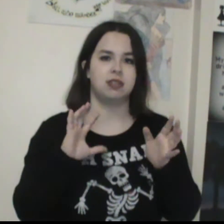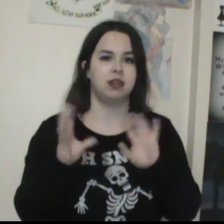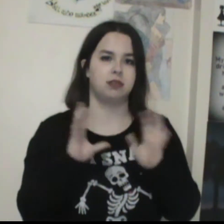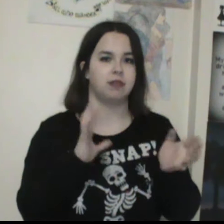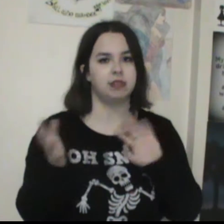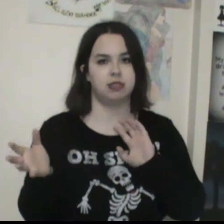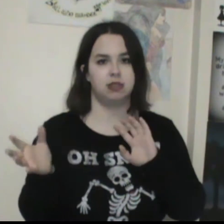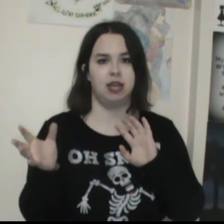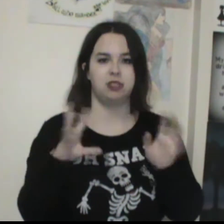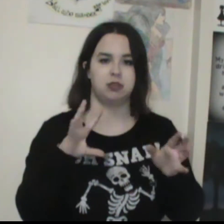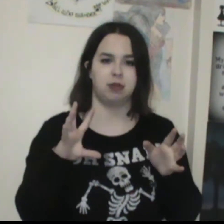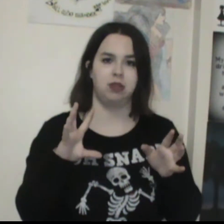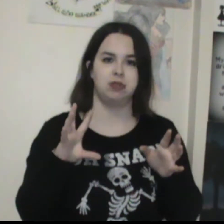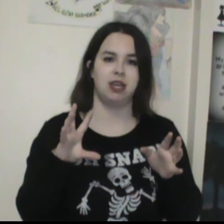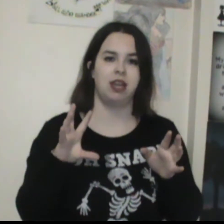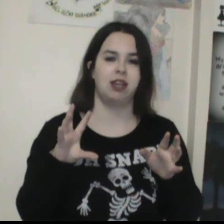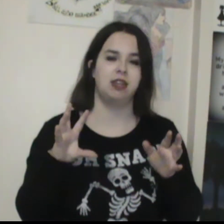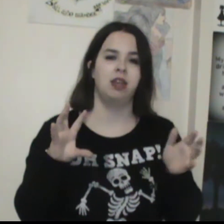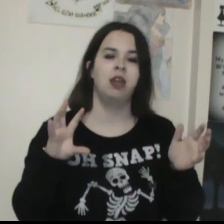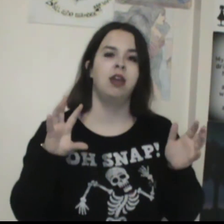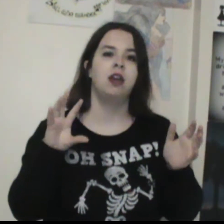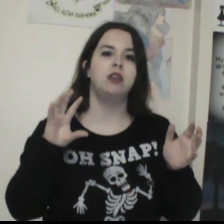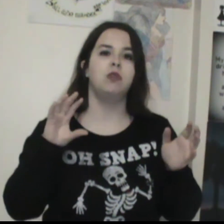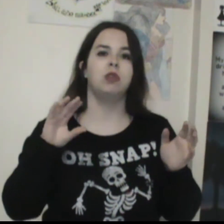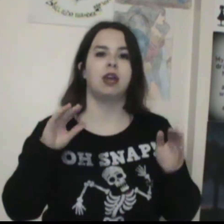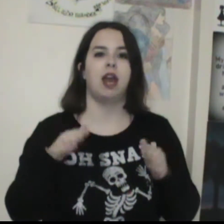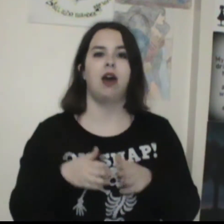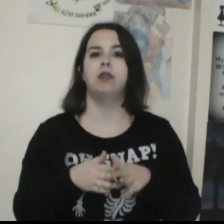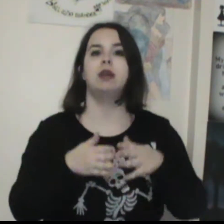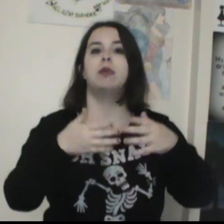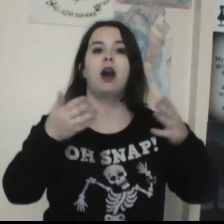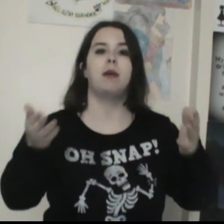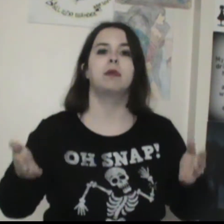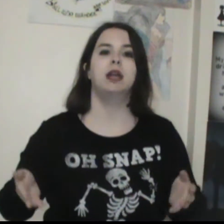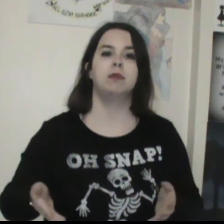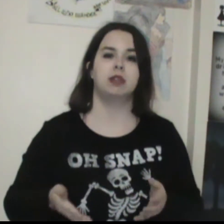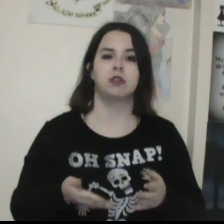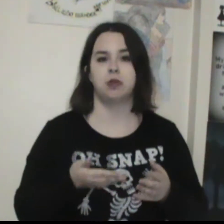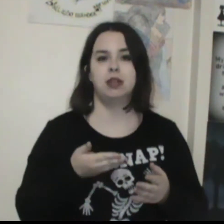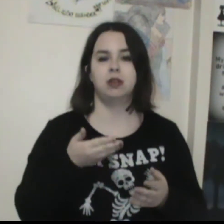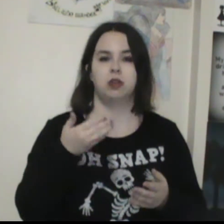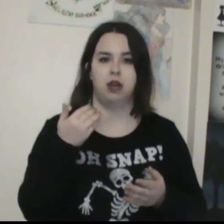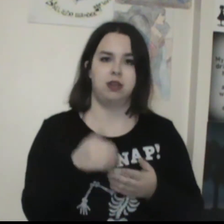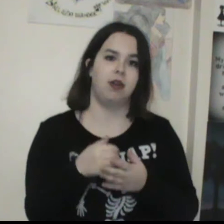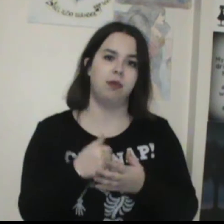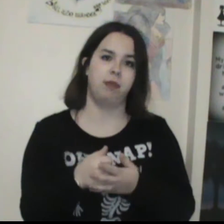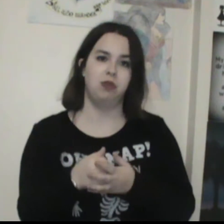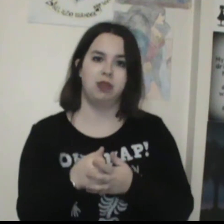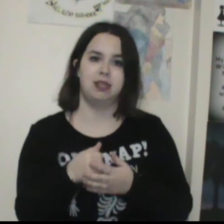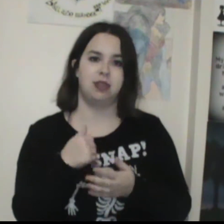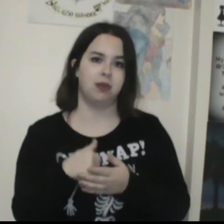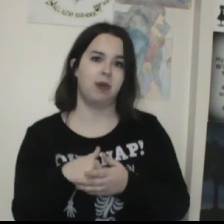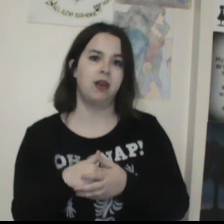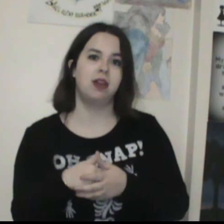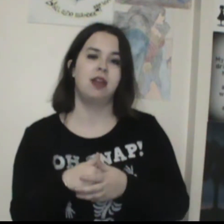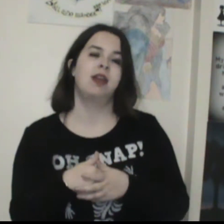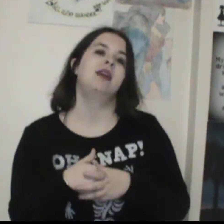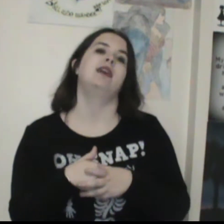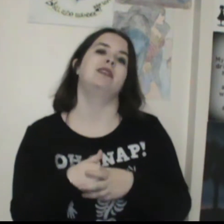Sentinel service agents were using and knew like how they would operate when they're trying to hunt down a mutant that's on the run and